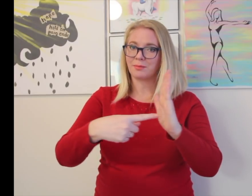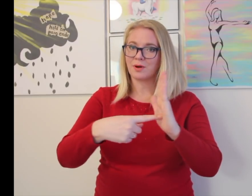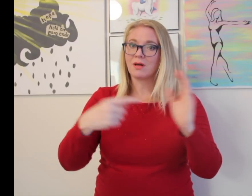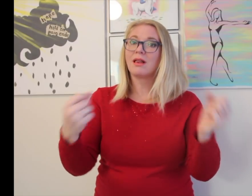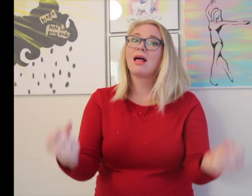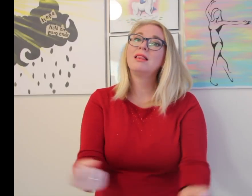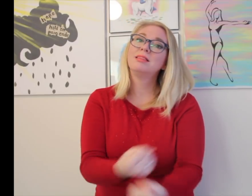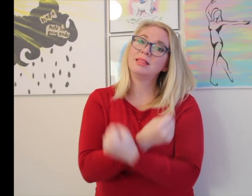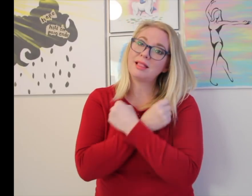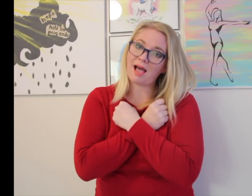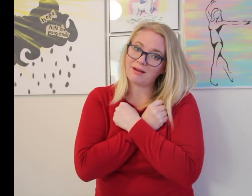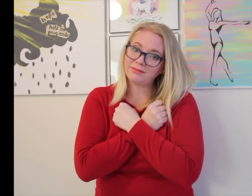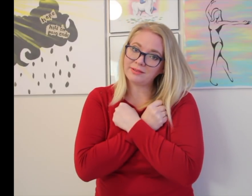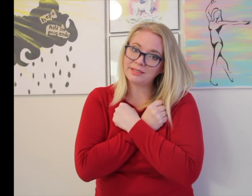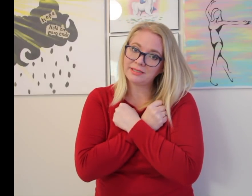Example, love,